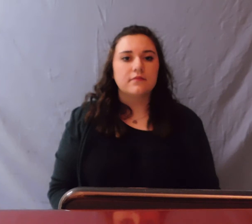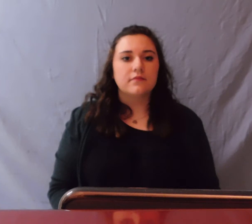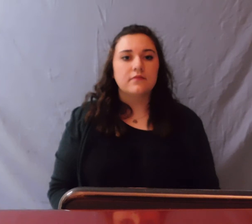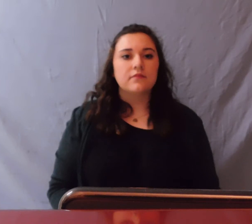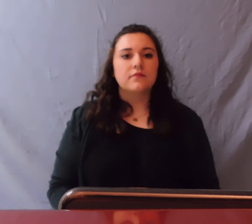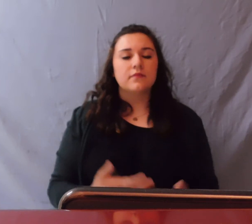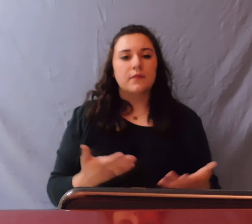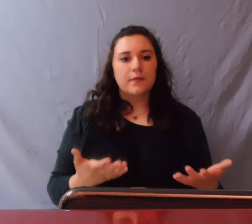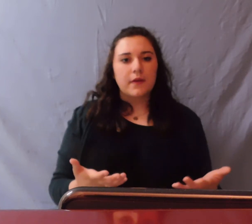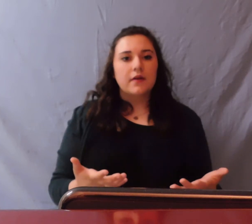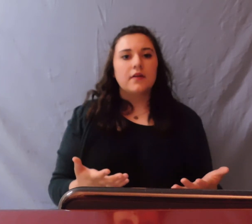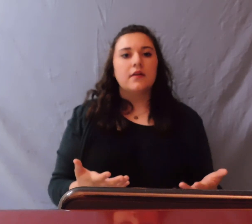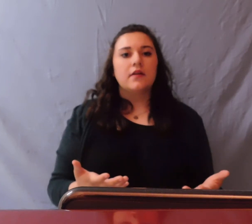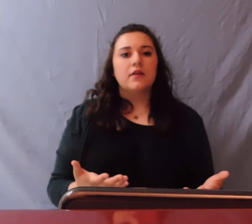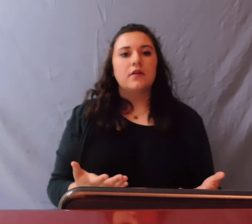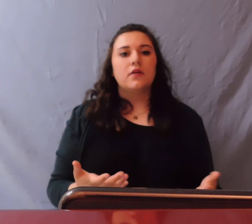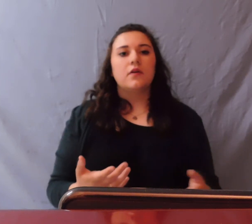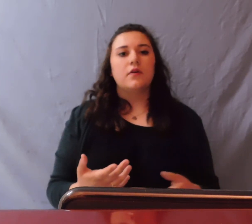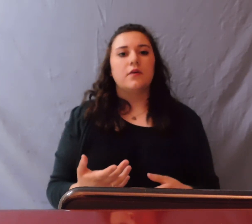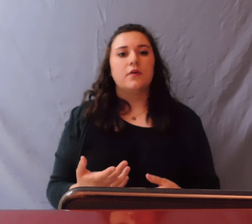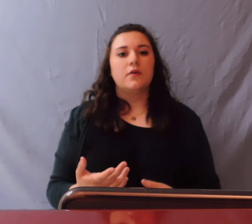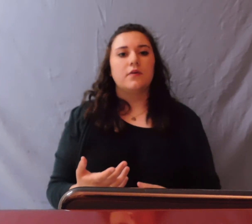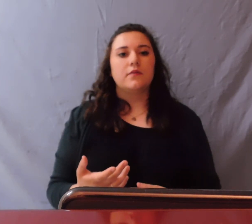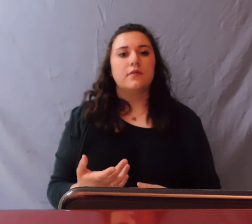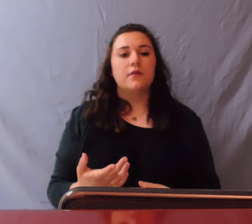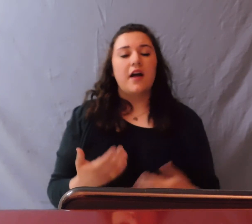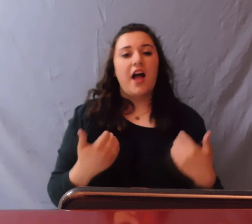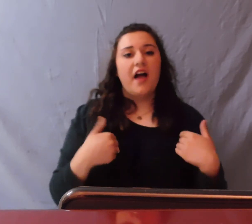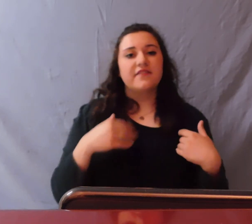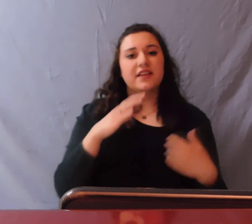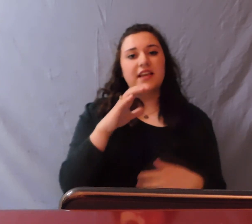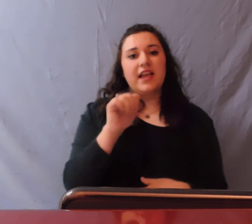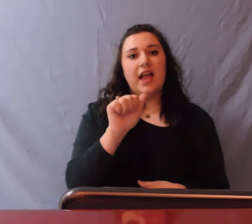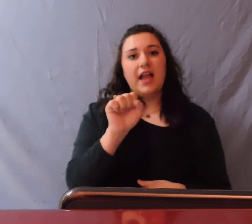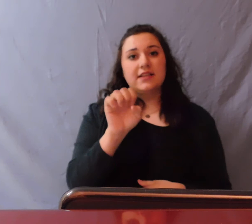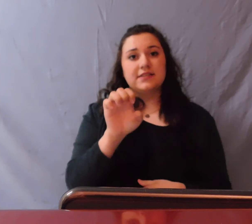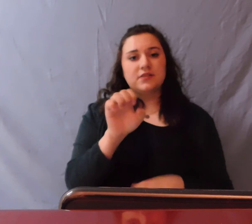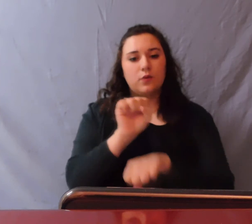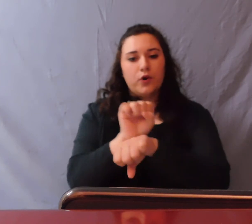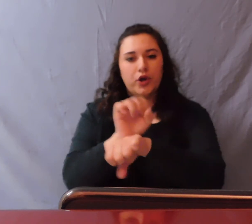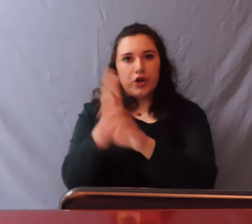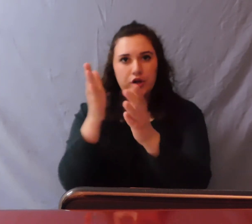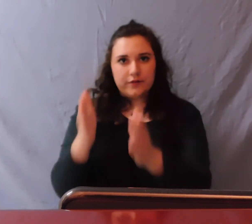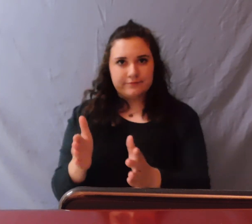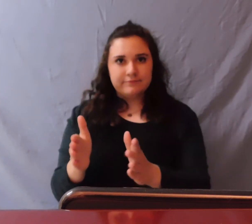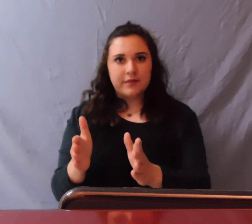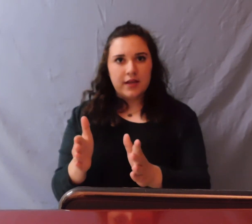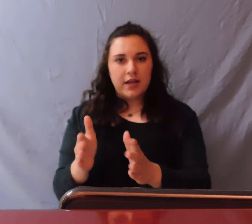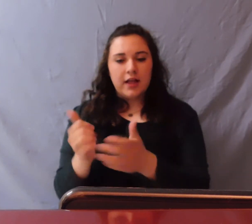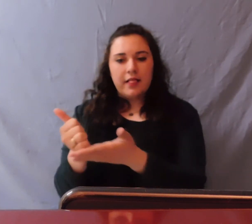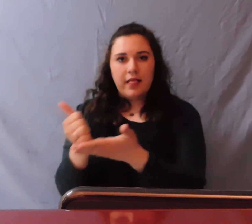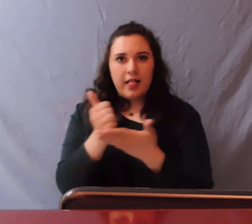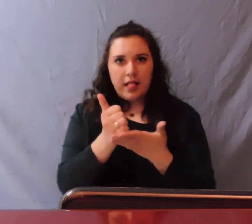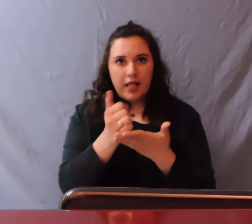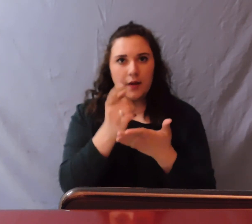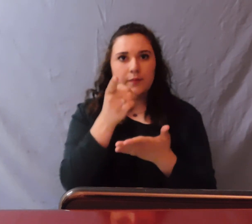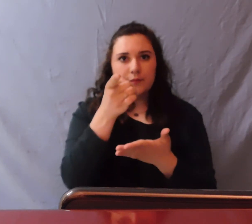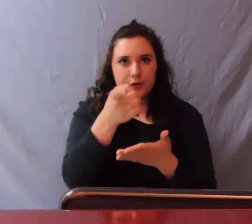Well, what we'll do, we will have a caseworker assigned to you. And that caseworker will come out in a 6-month period